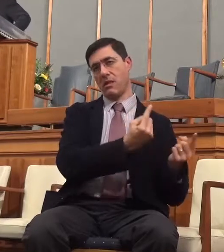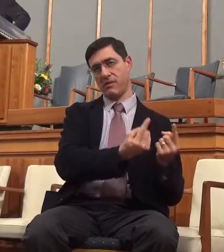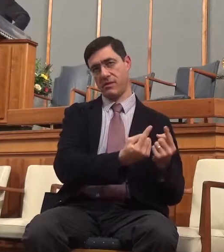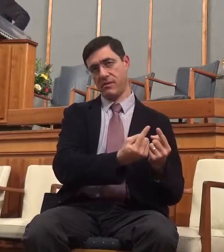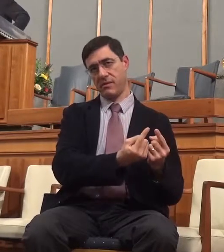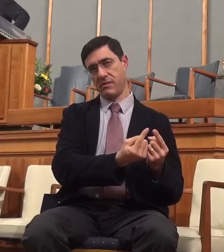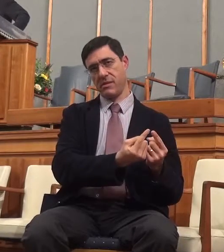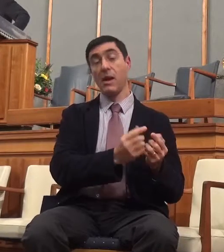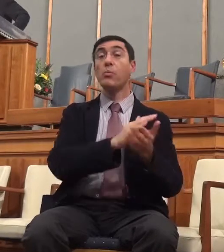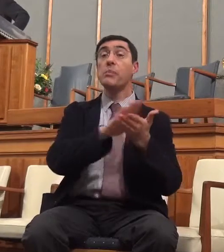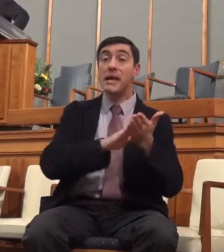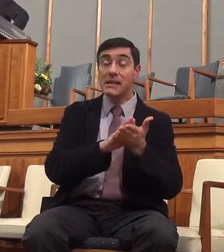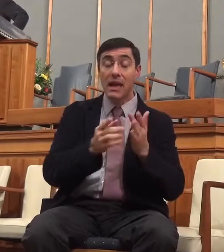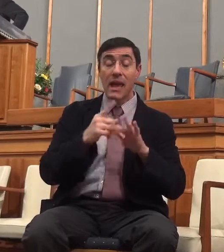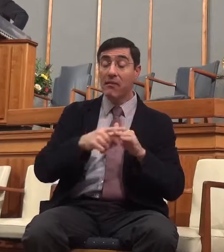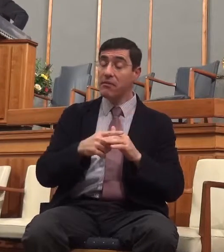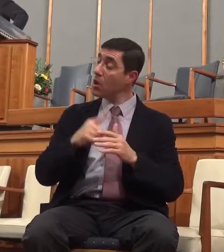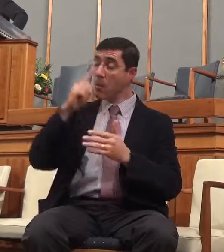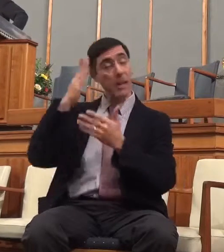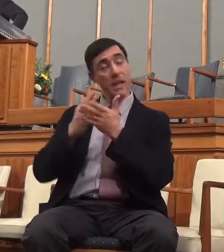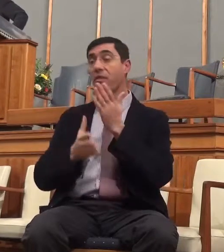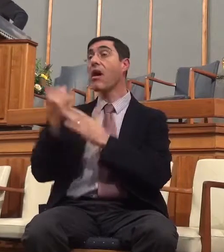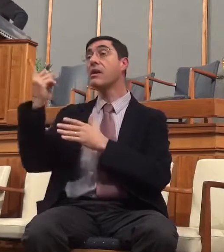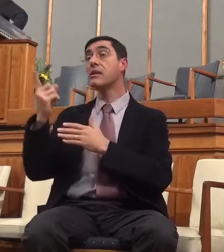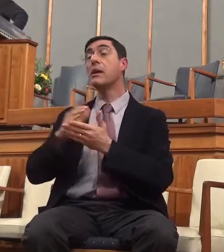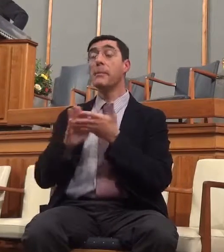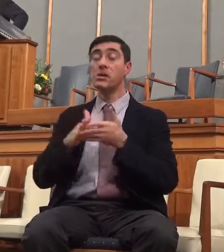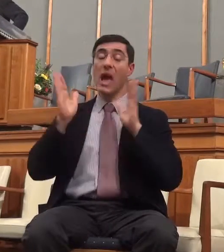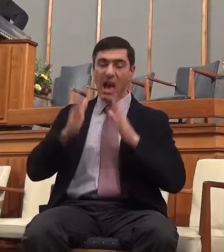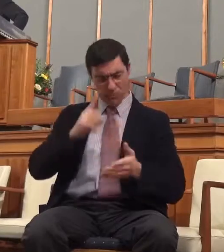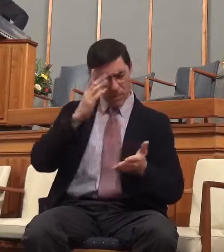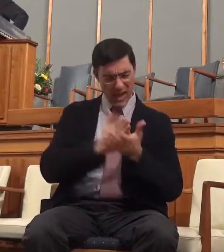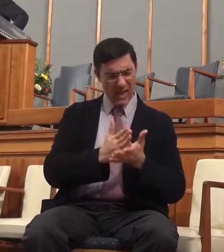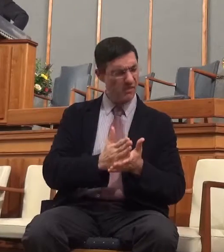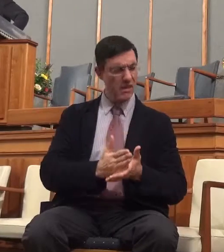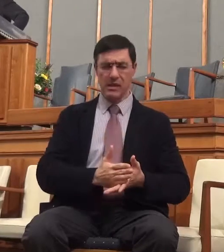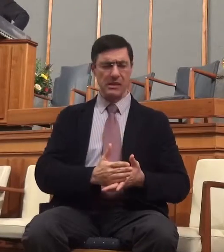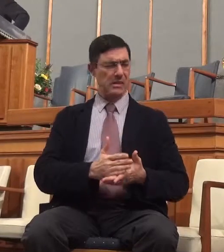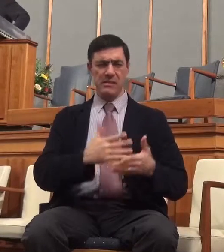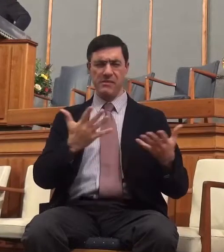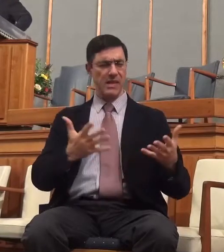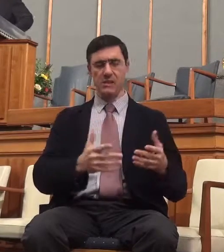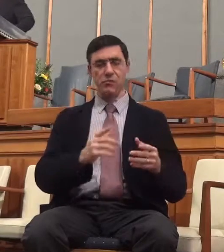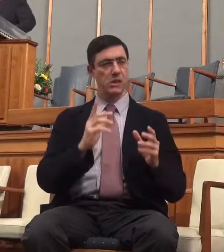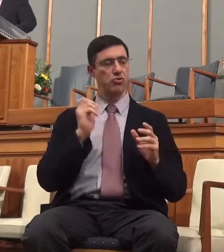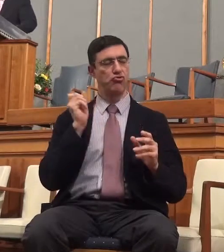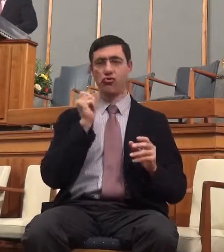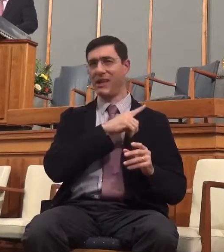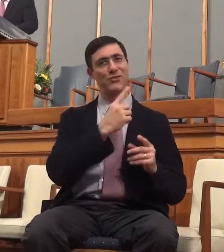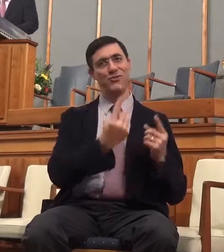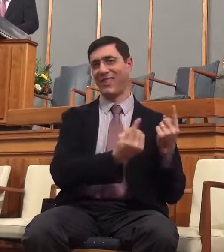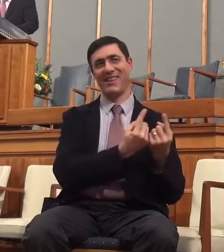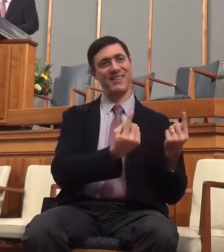incredible things to believe that anything could have happened without a desire. If you want information